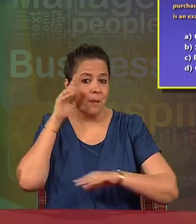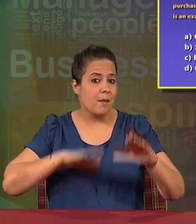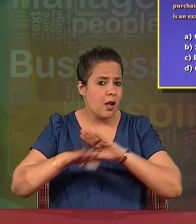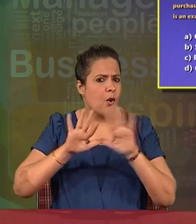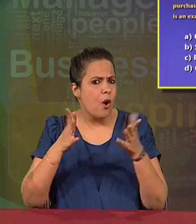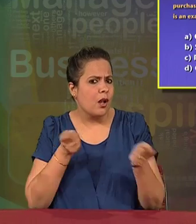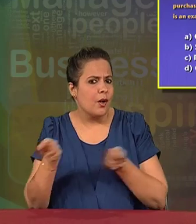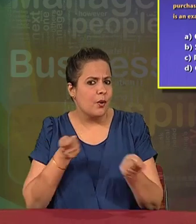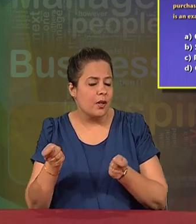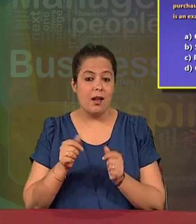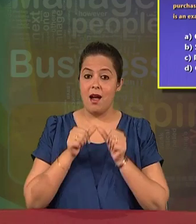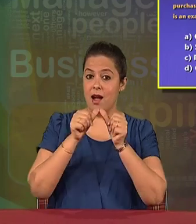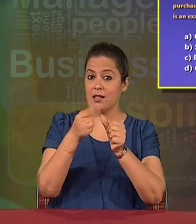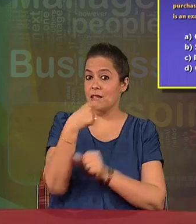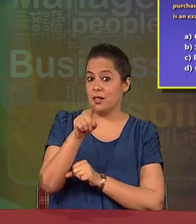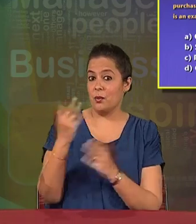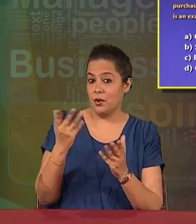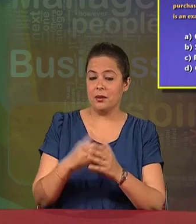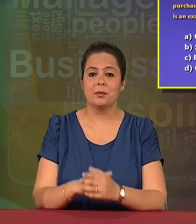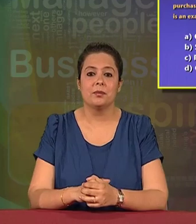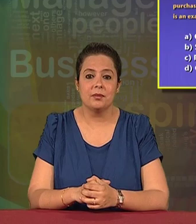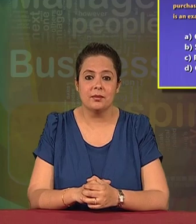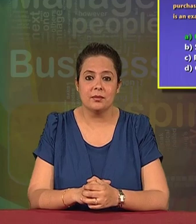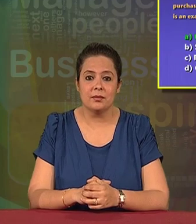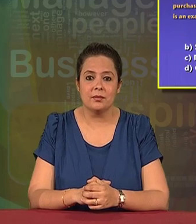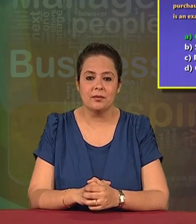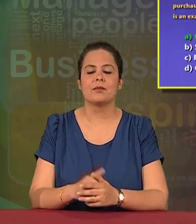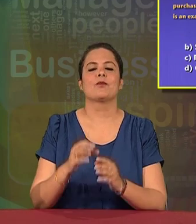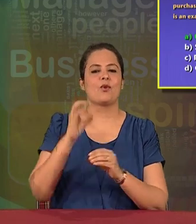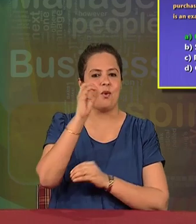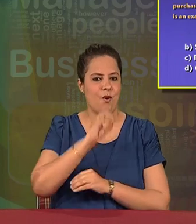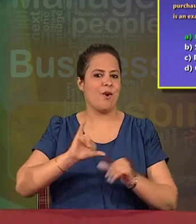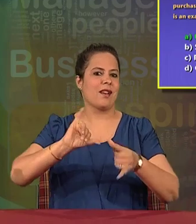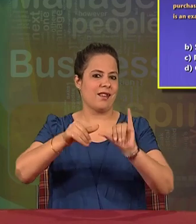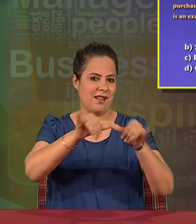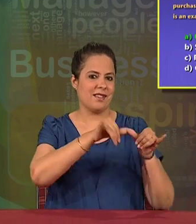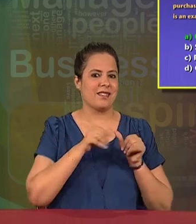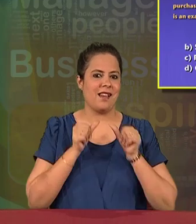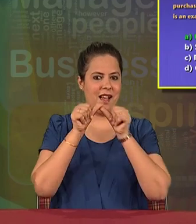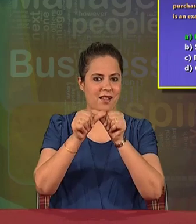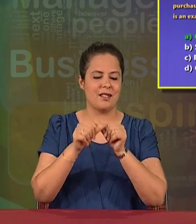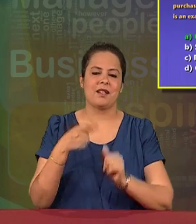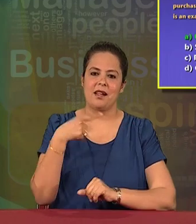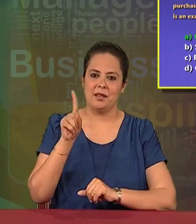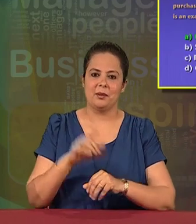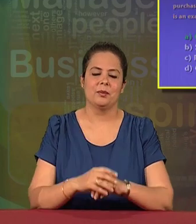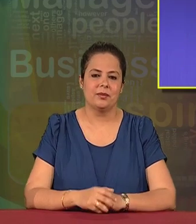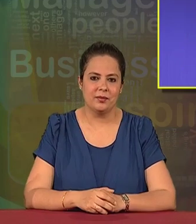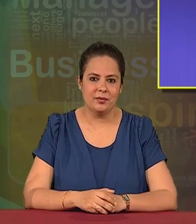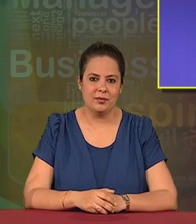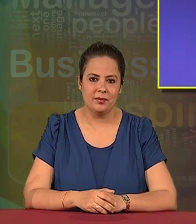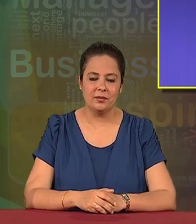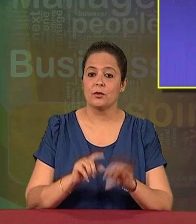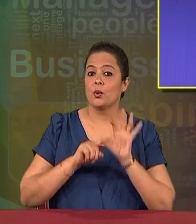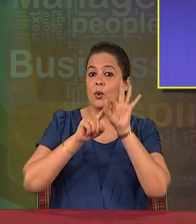controlling. Students, your correct answer is organizing, your option number A. The